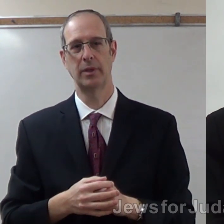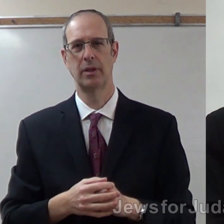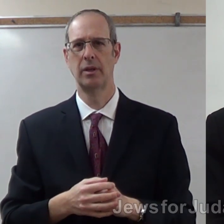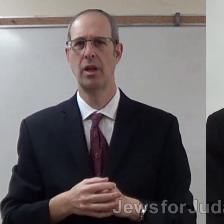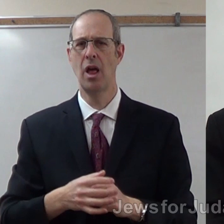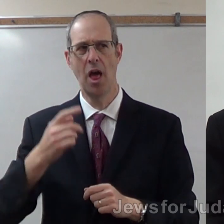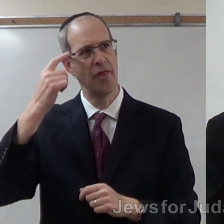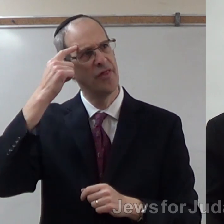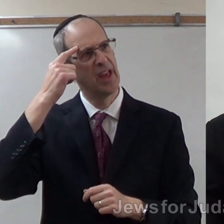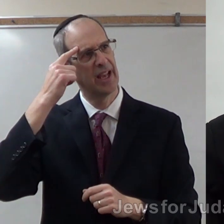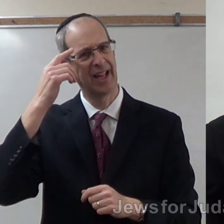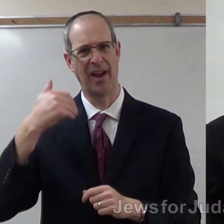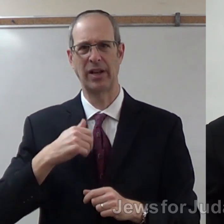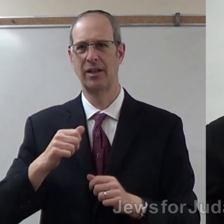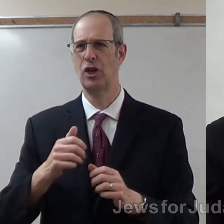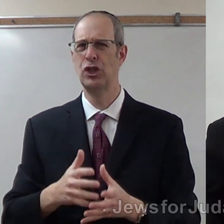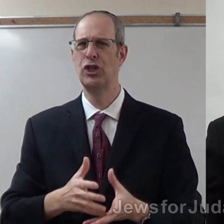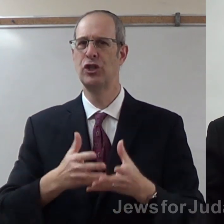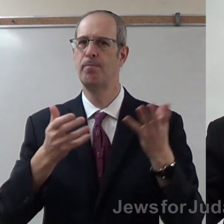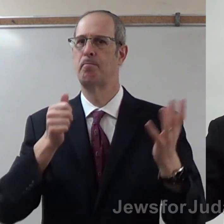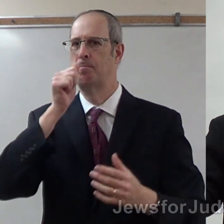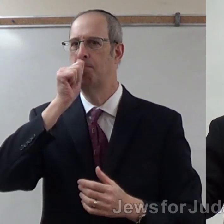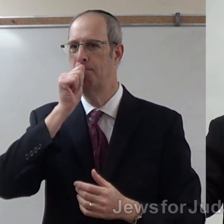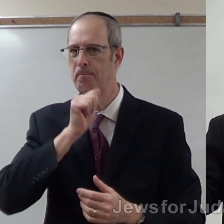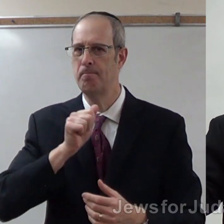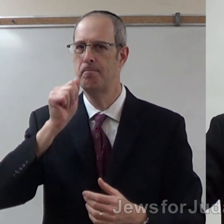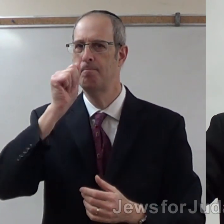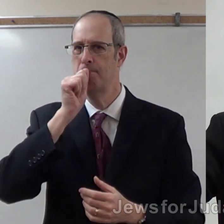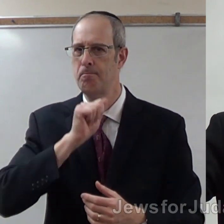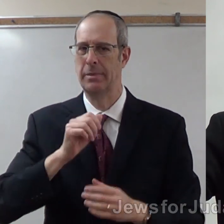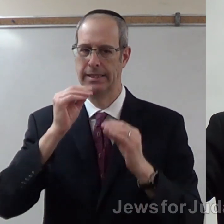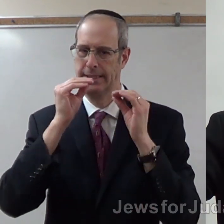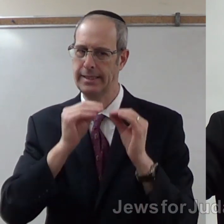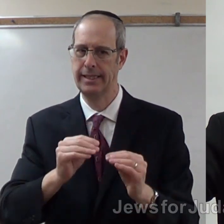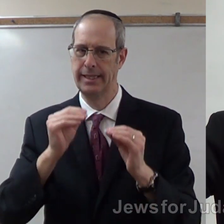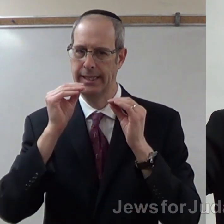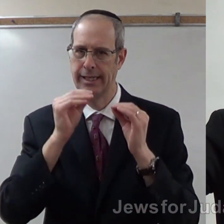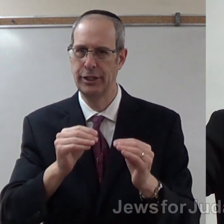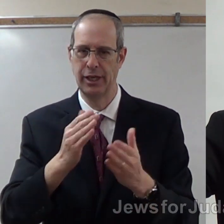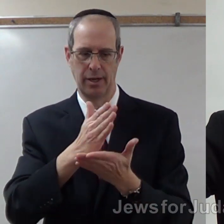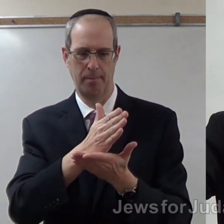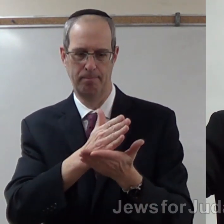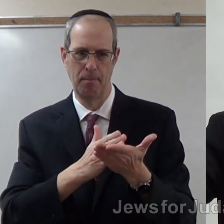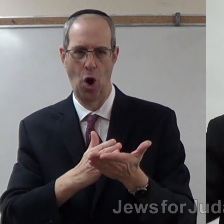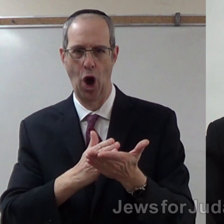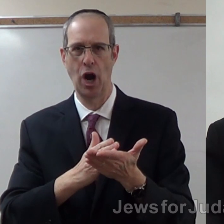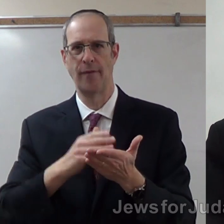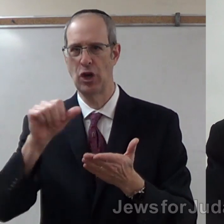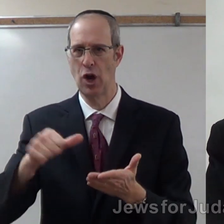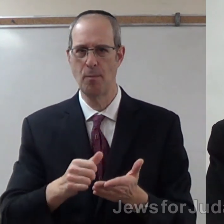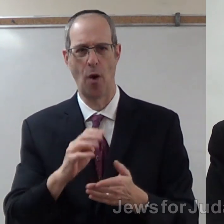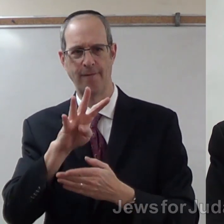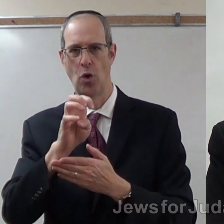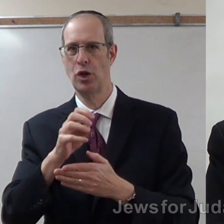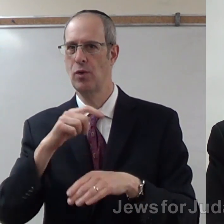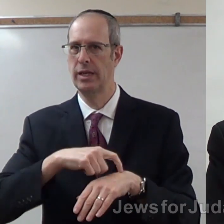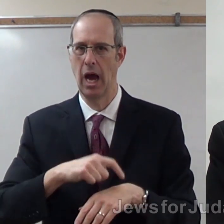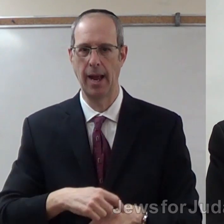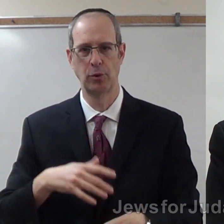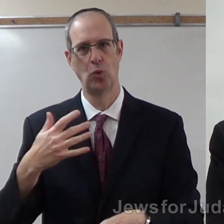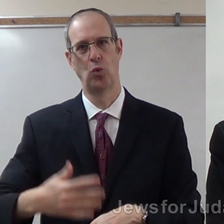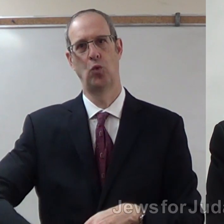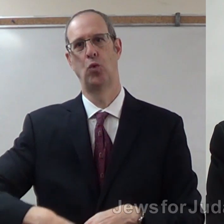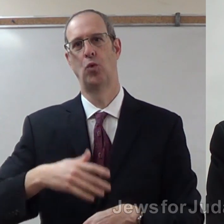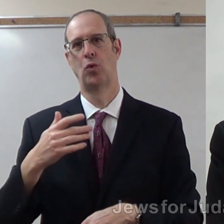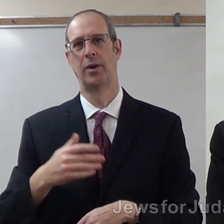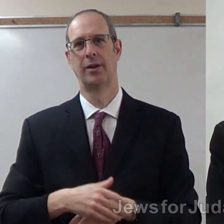Imagine someone having the patience to teach the same piece of Gemara 400 times.